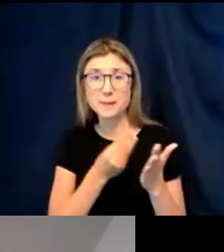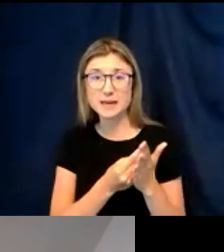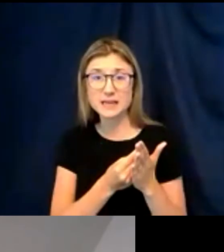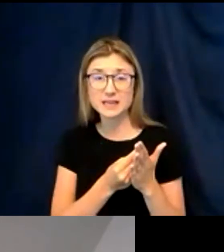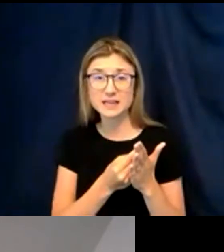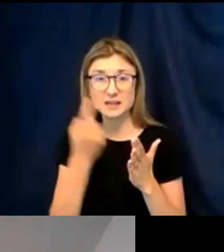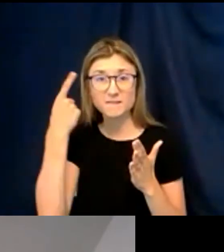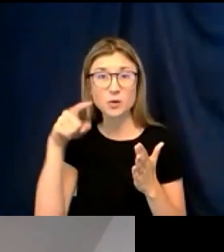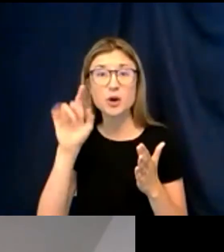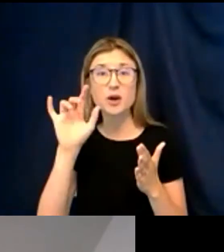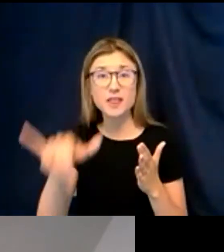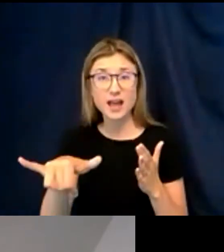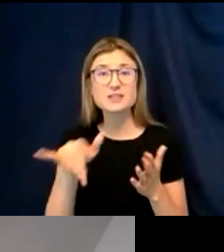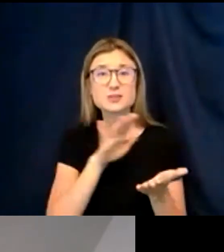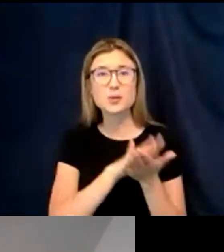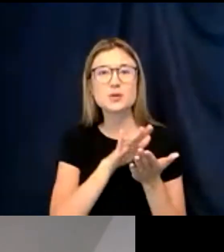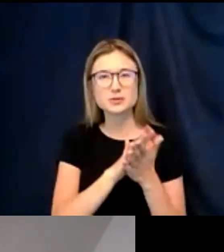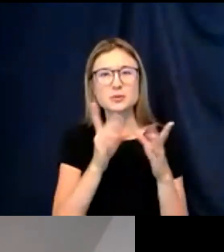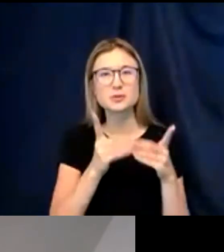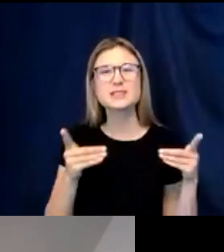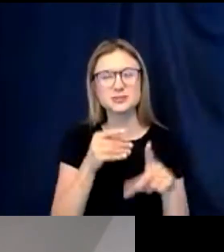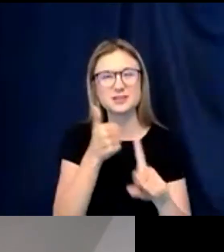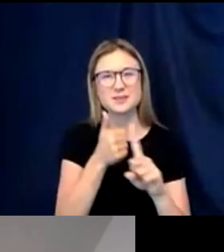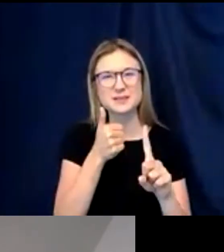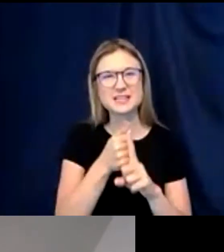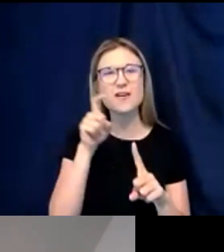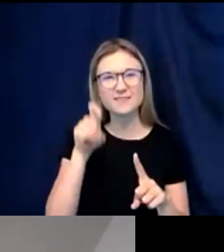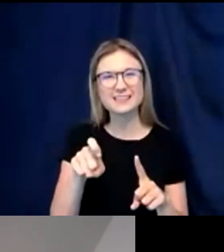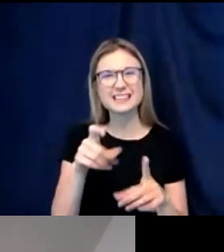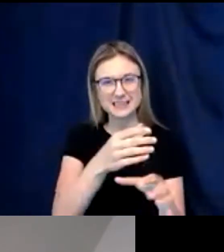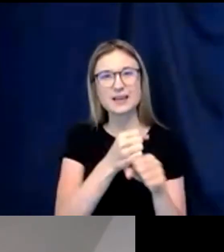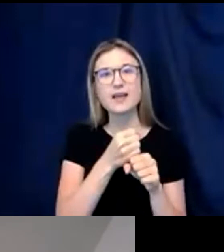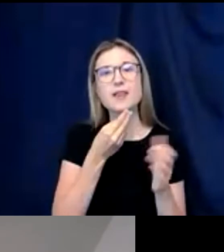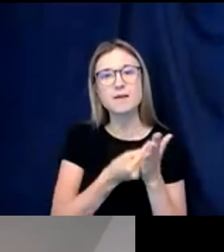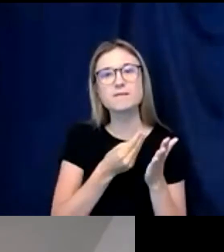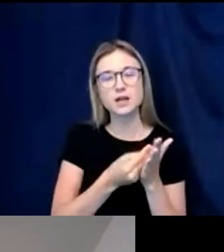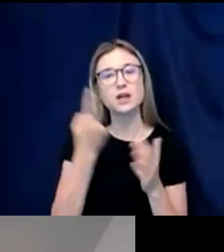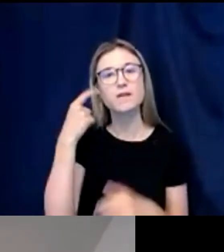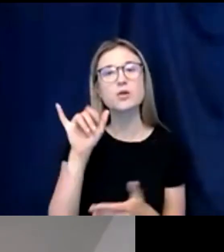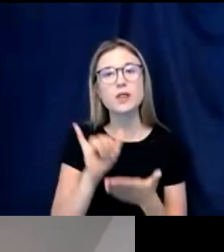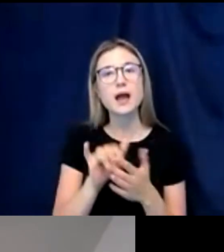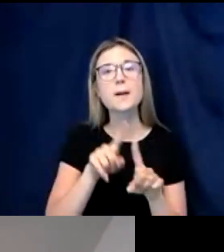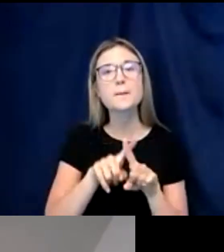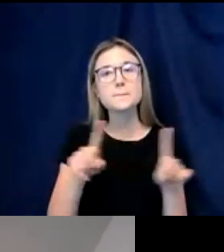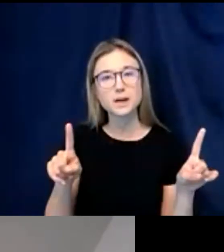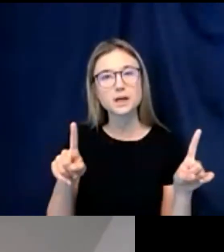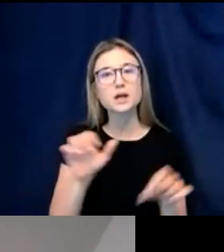So school districts sort of have to come up with their own funding for that, as I understand it. But it does